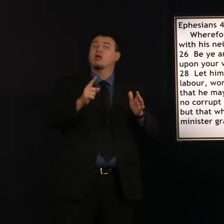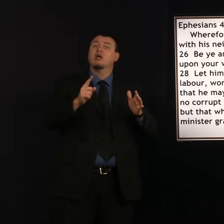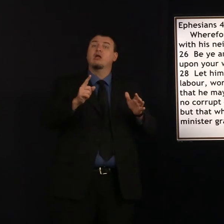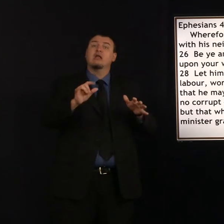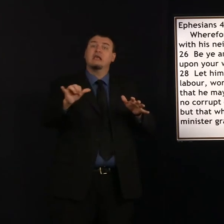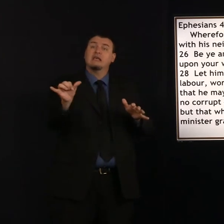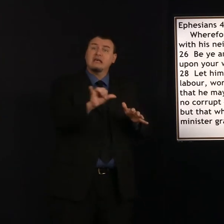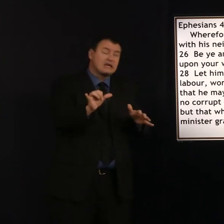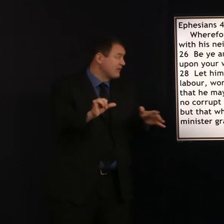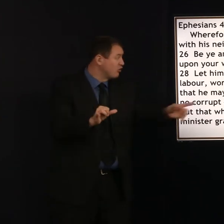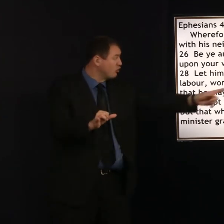that.